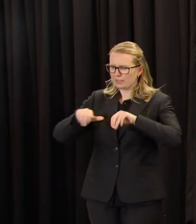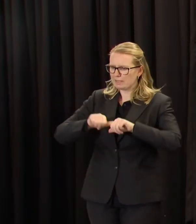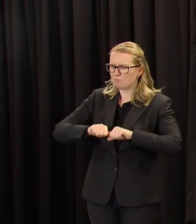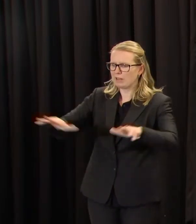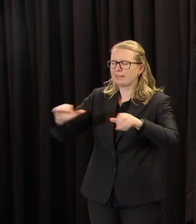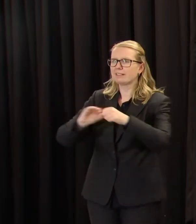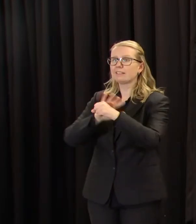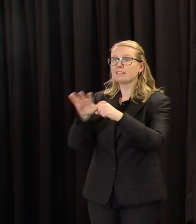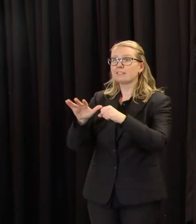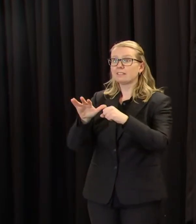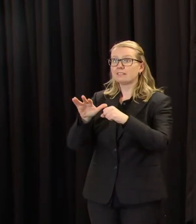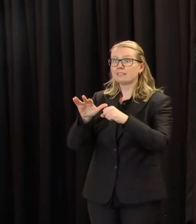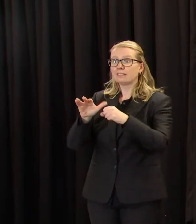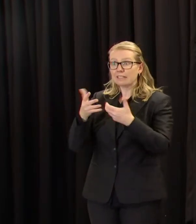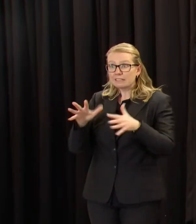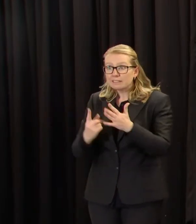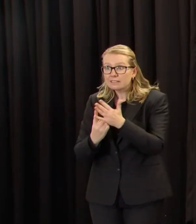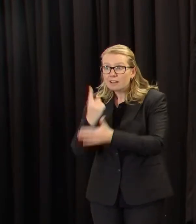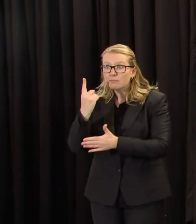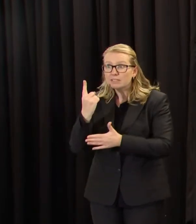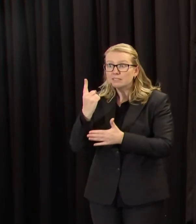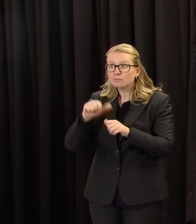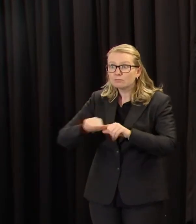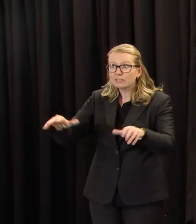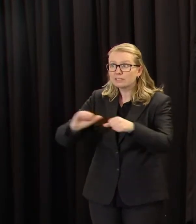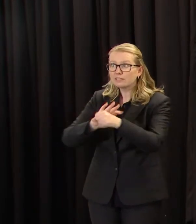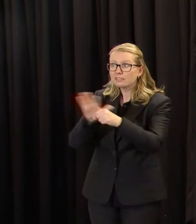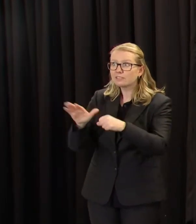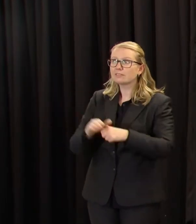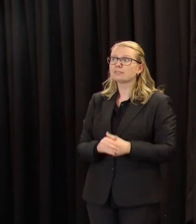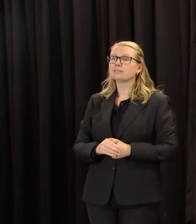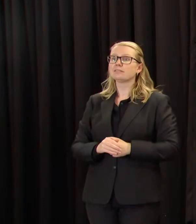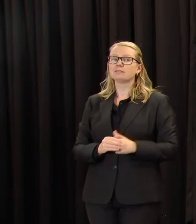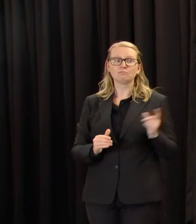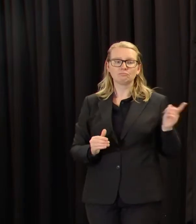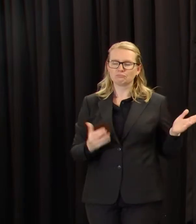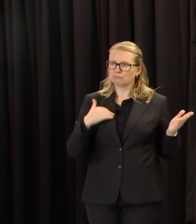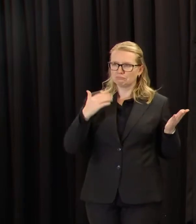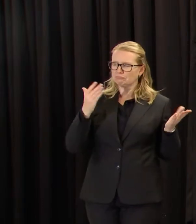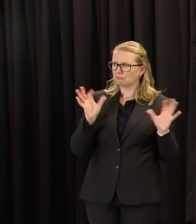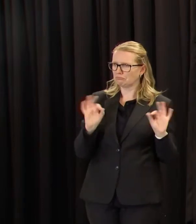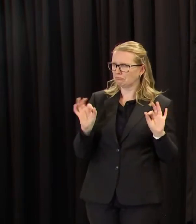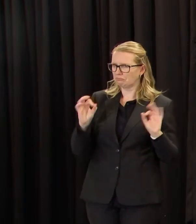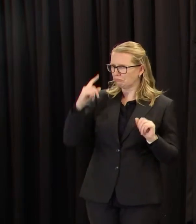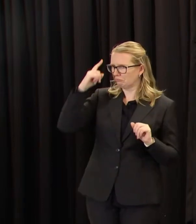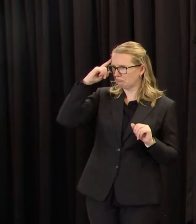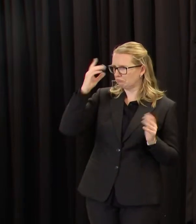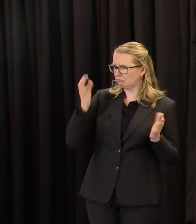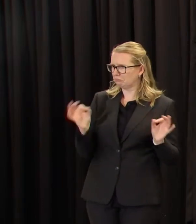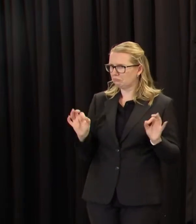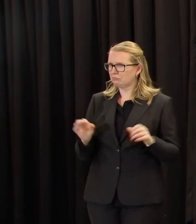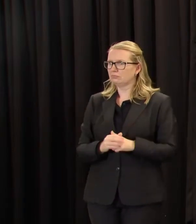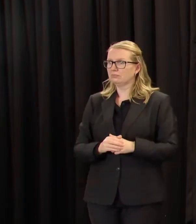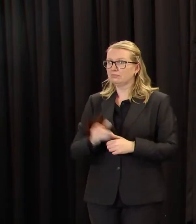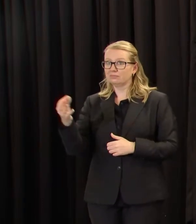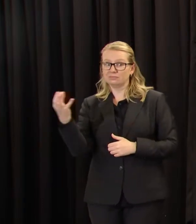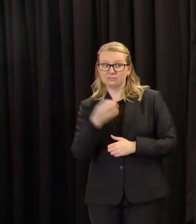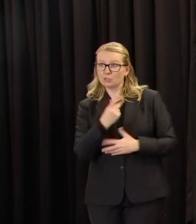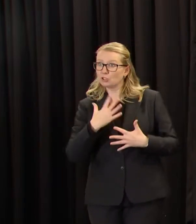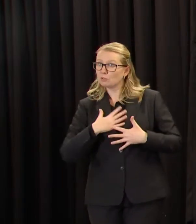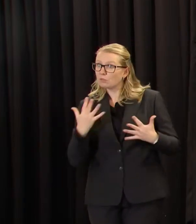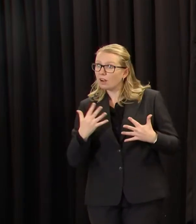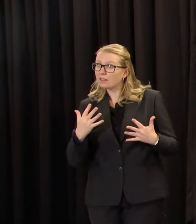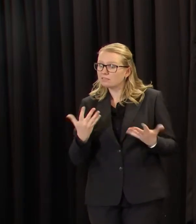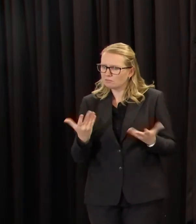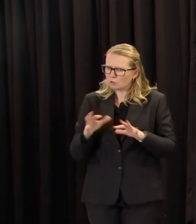indication that that happened? Not that I'm aware of, no. Does that surprise you? Not really. I don't know that. Well,